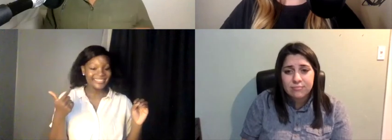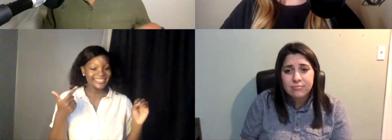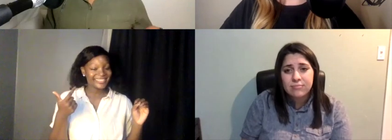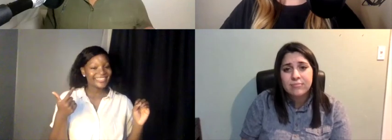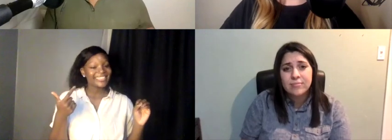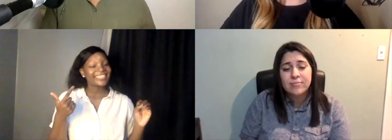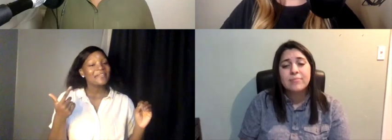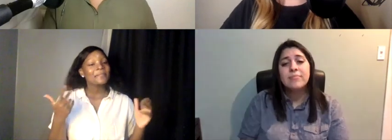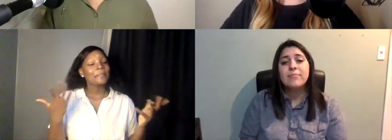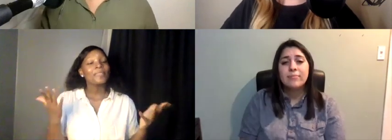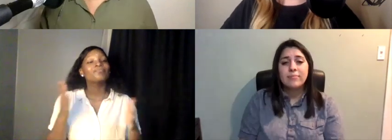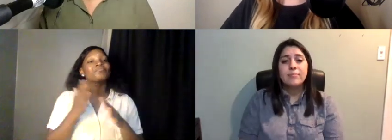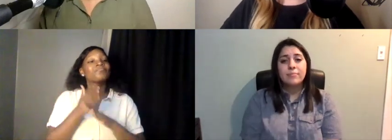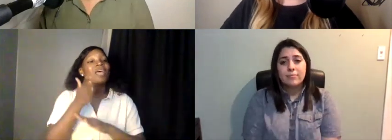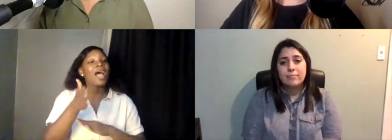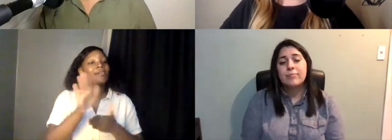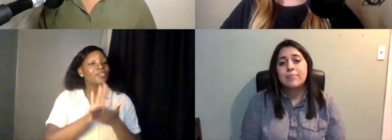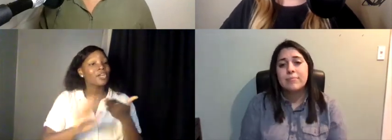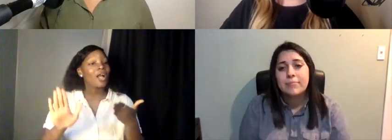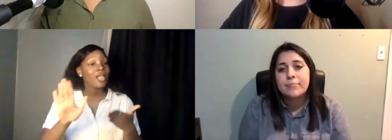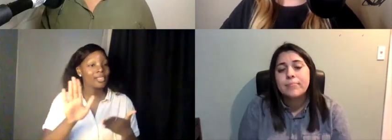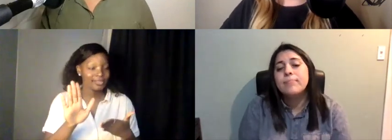after college, so after my undergrad,